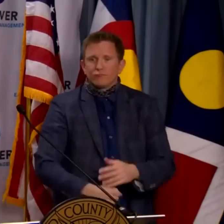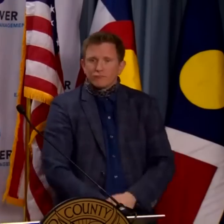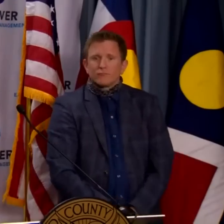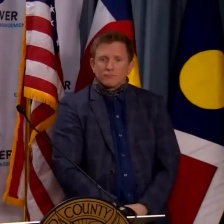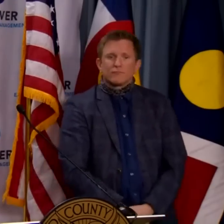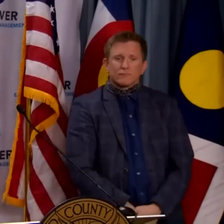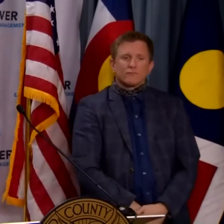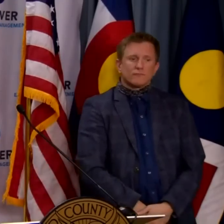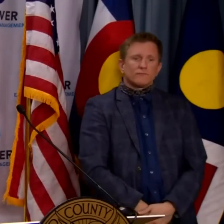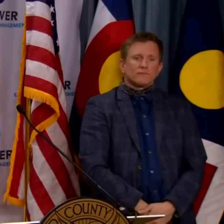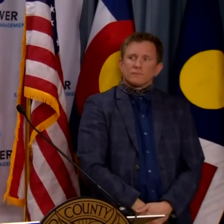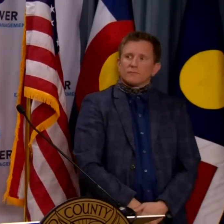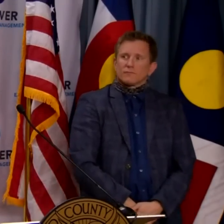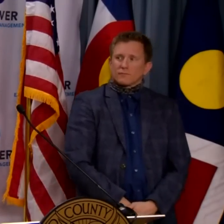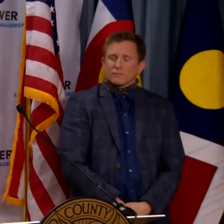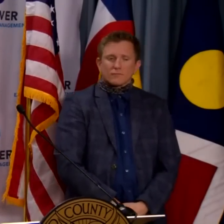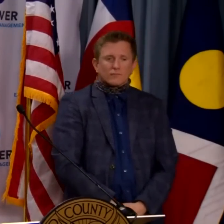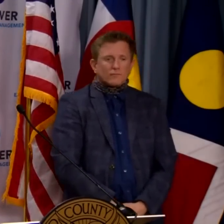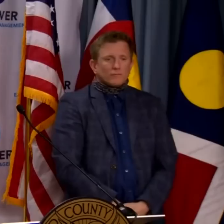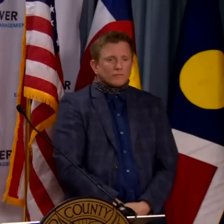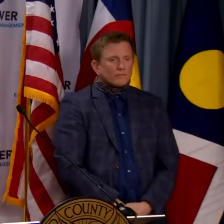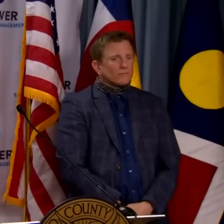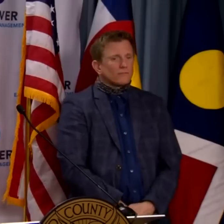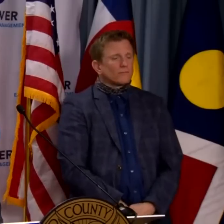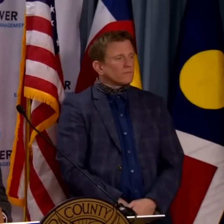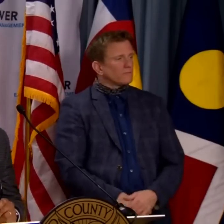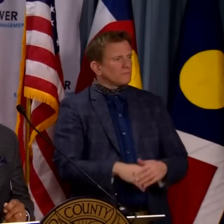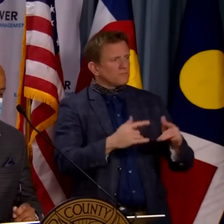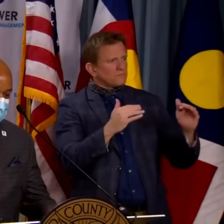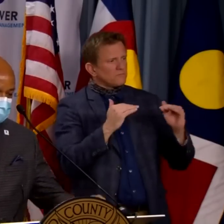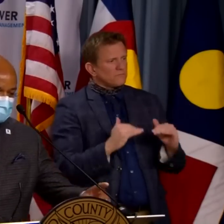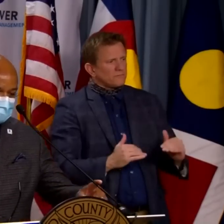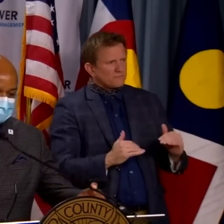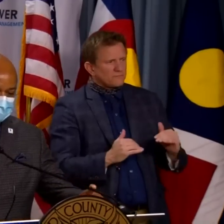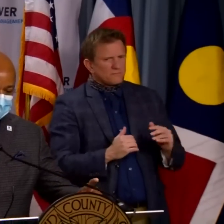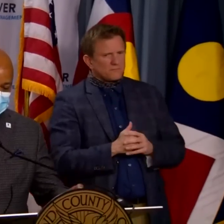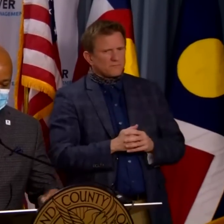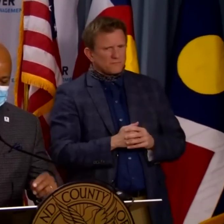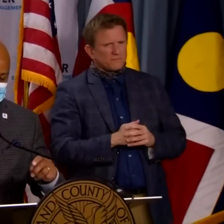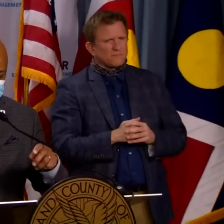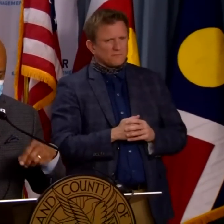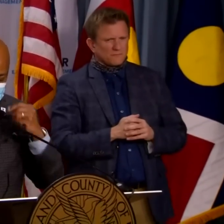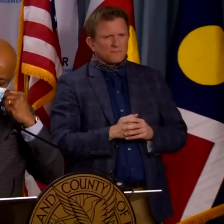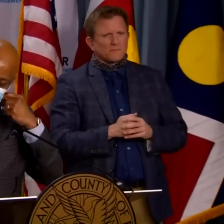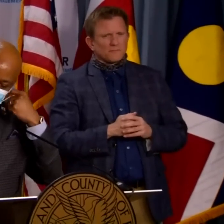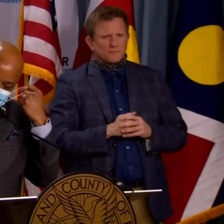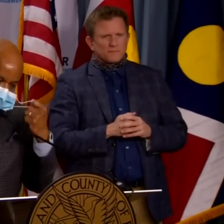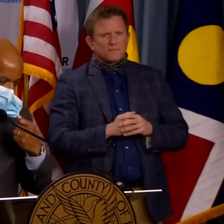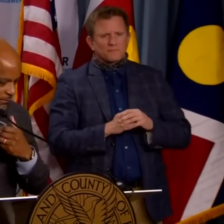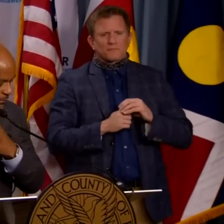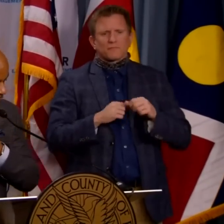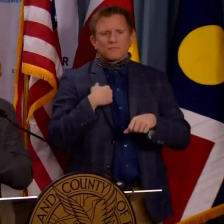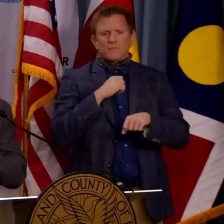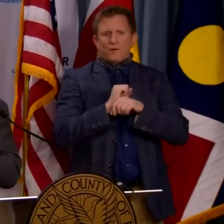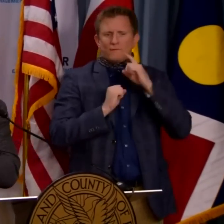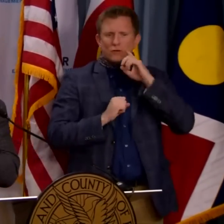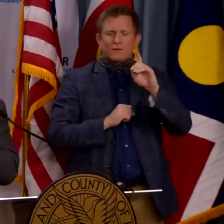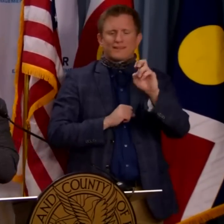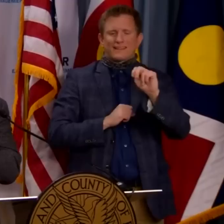city employees, and some of the other requests that we have gotten that have come in. But the key thing with it is everything that we've gotten in,